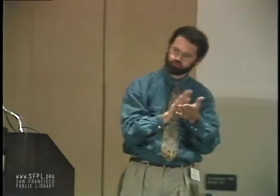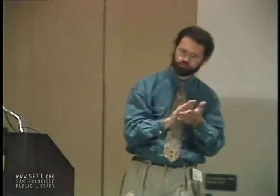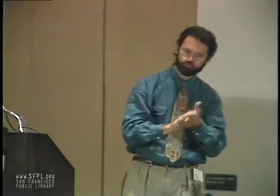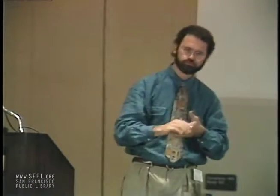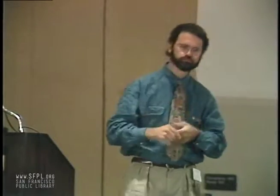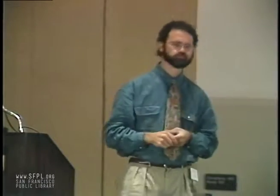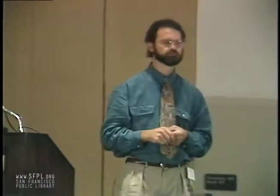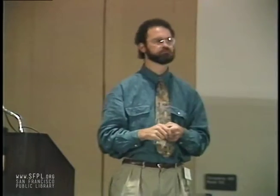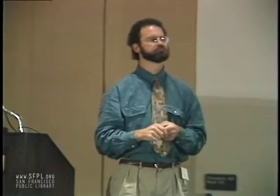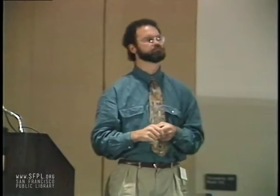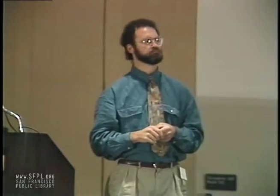who went to school.